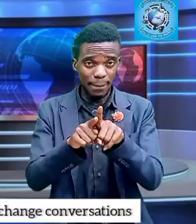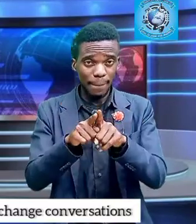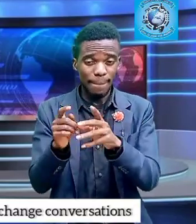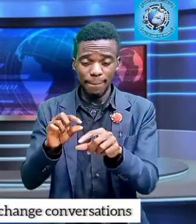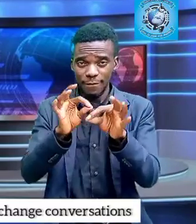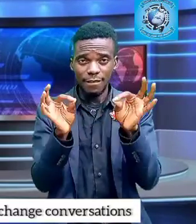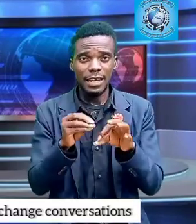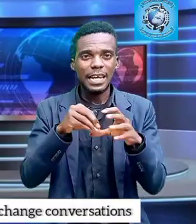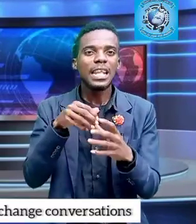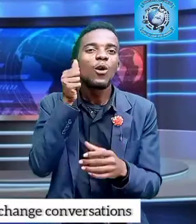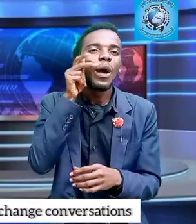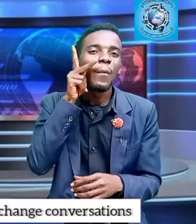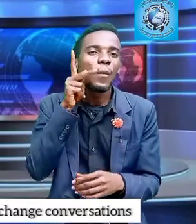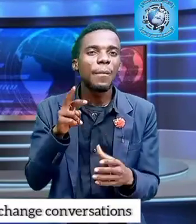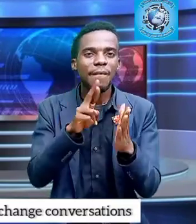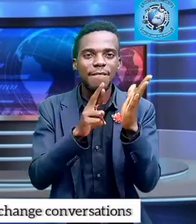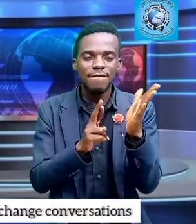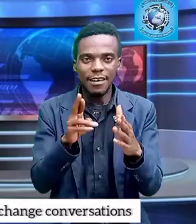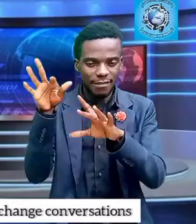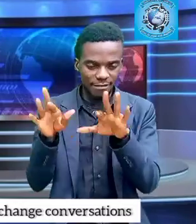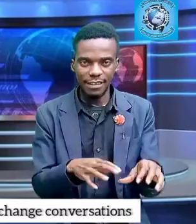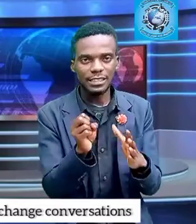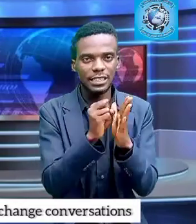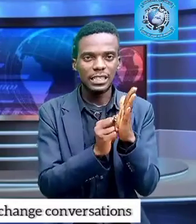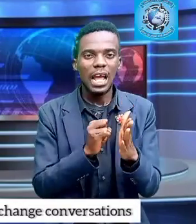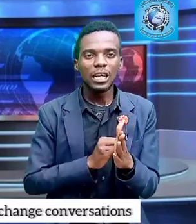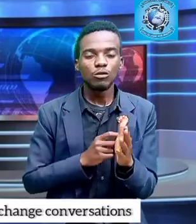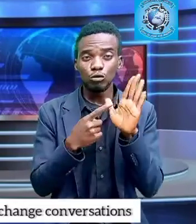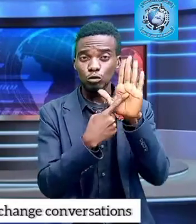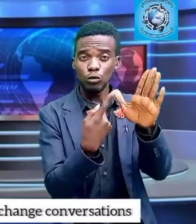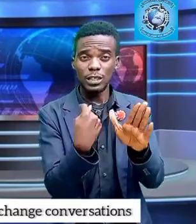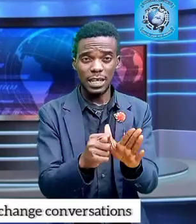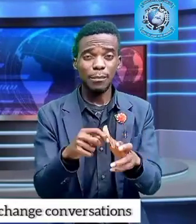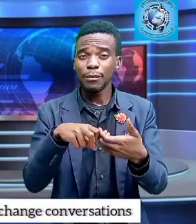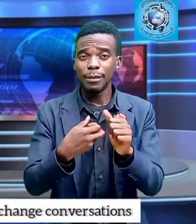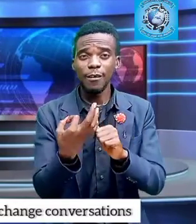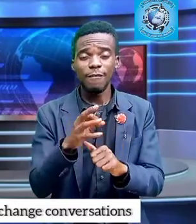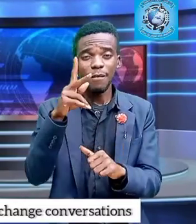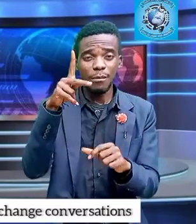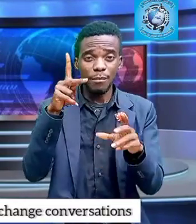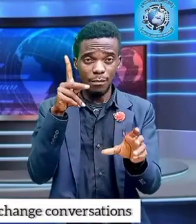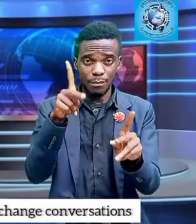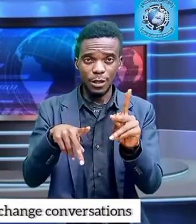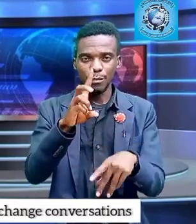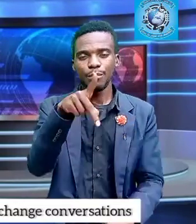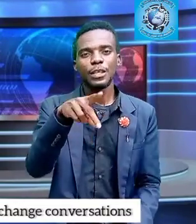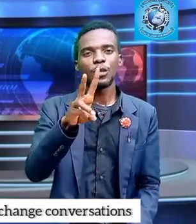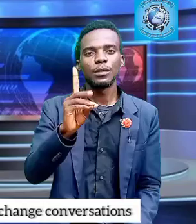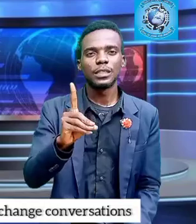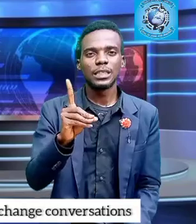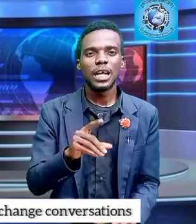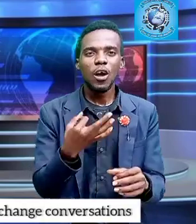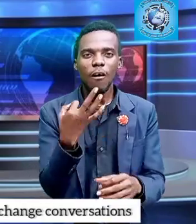Rivers State, highlights the predicament of PWDs in terms of livelihood and non-inclusion in